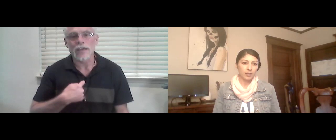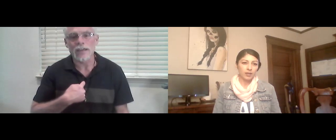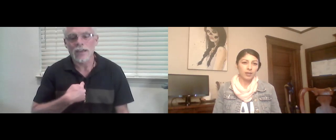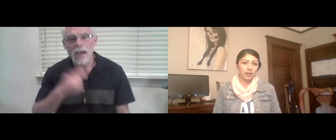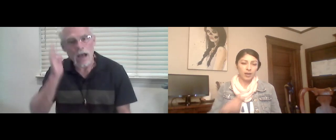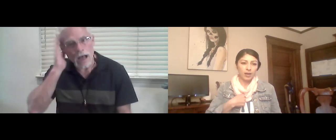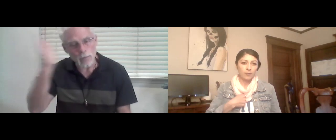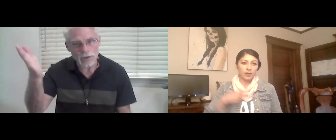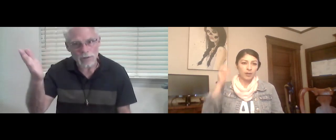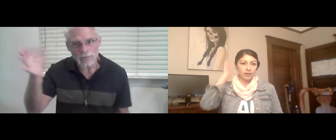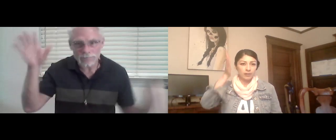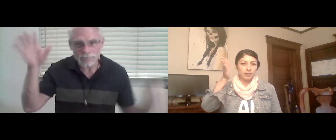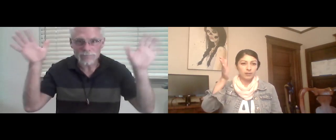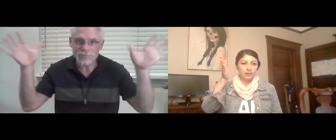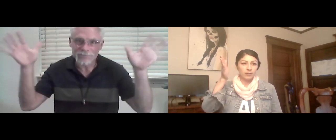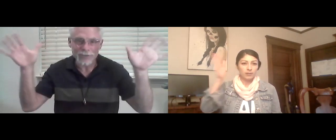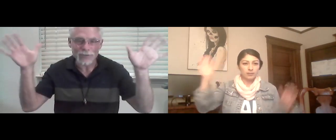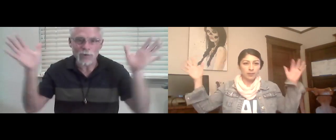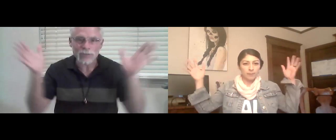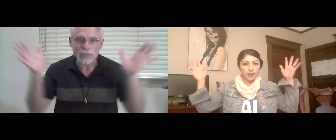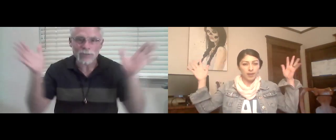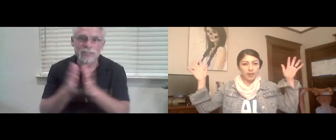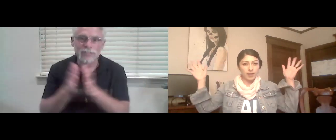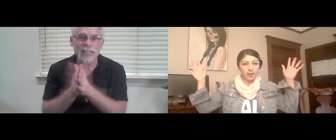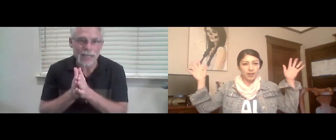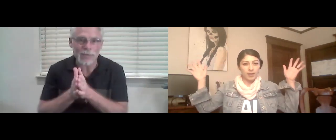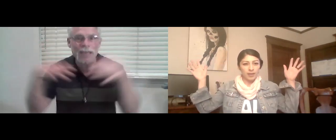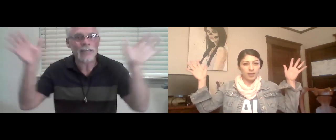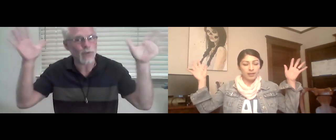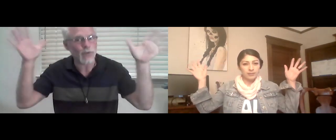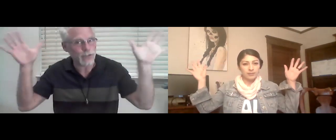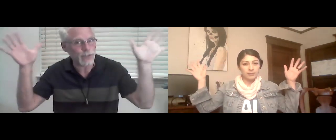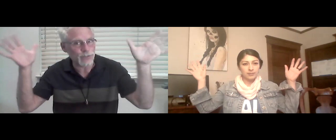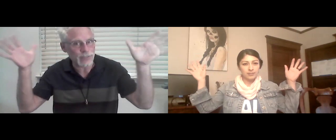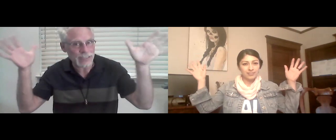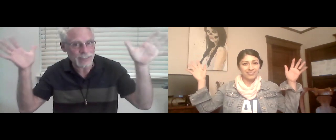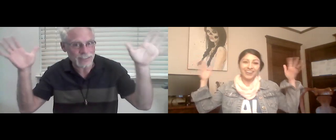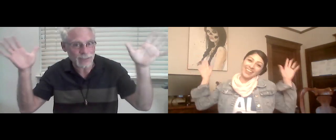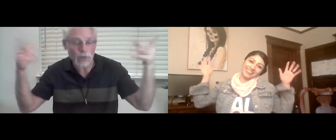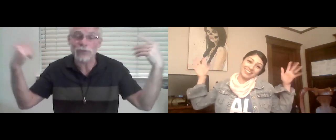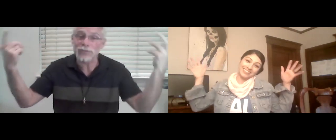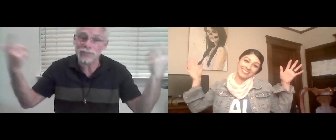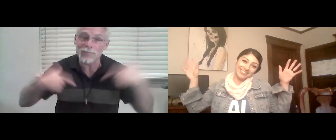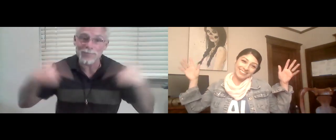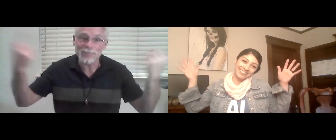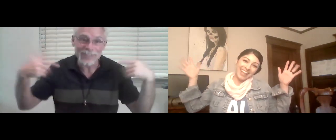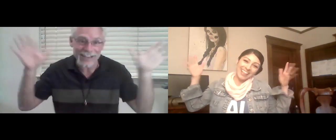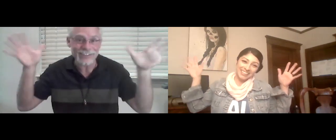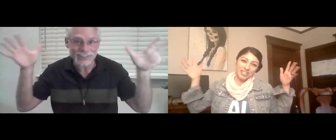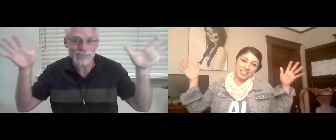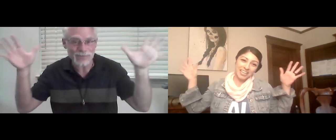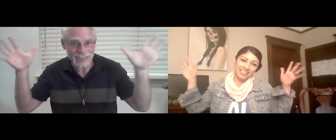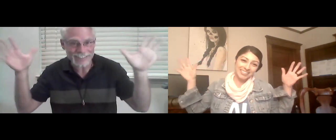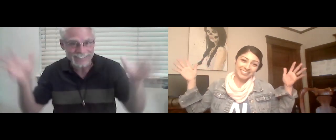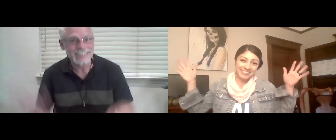you say, I will, you could do it one of two ways. You could say, clap my hands, or you could do it like this. I like this. Yeah. I like